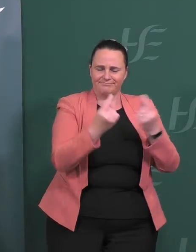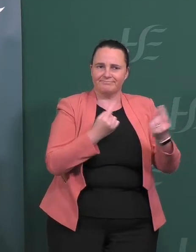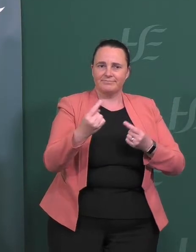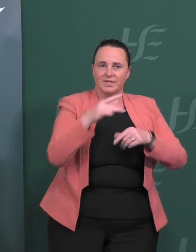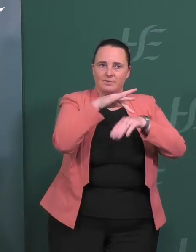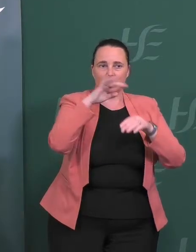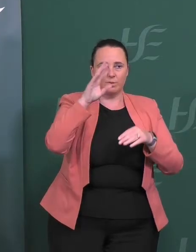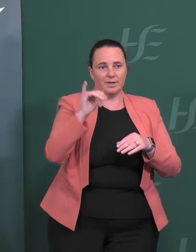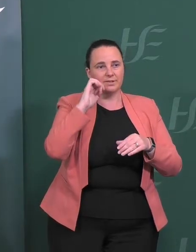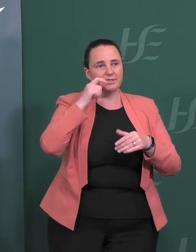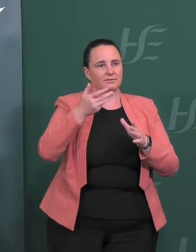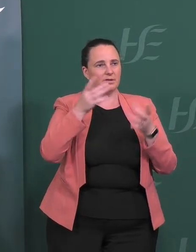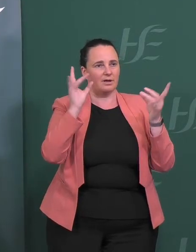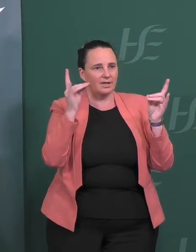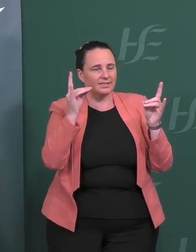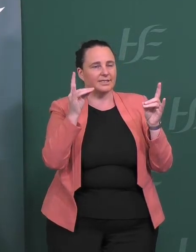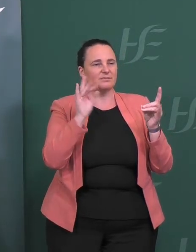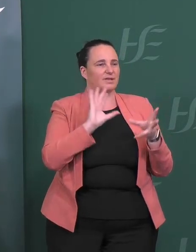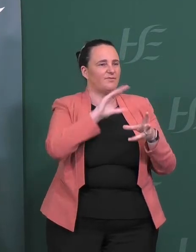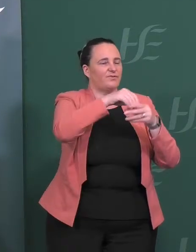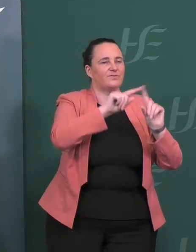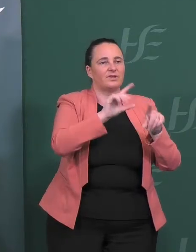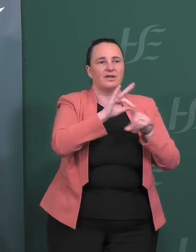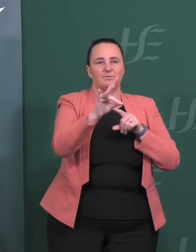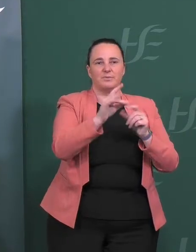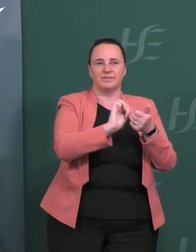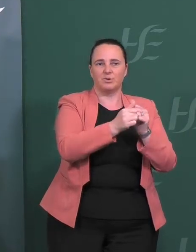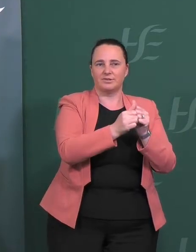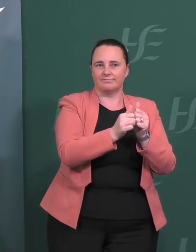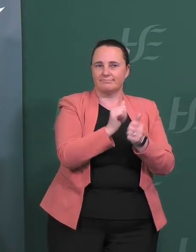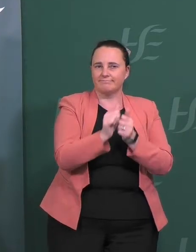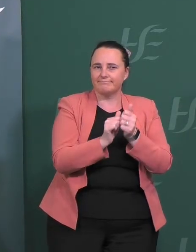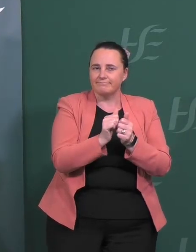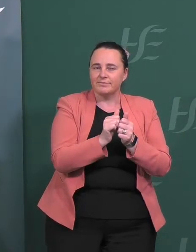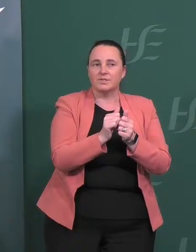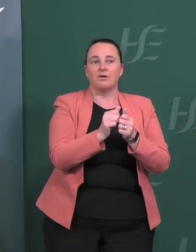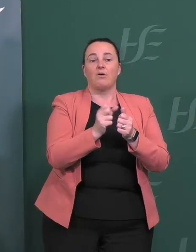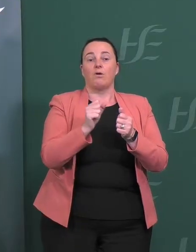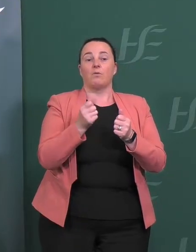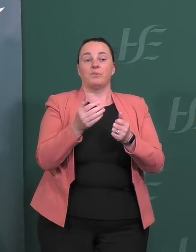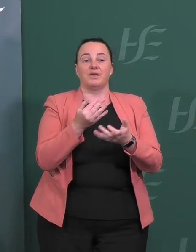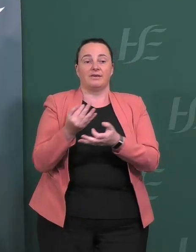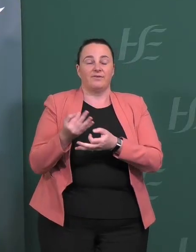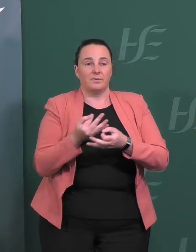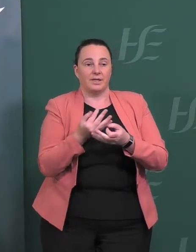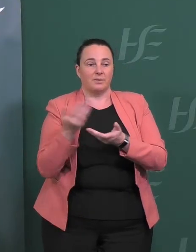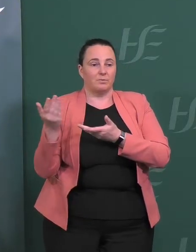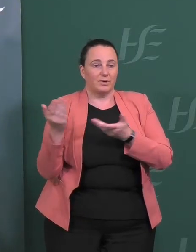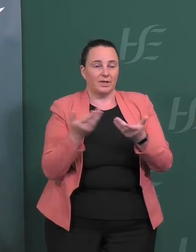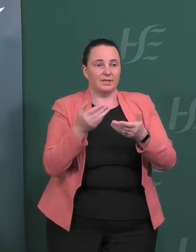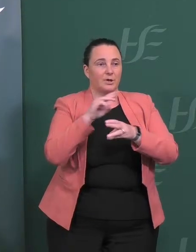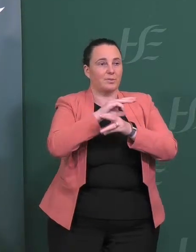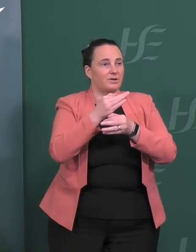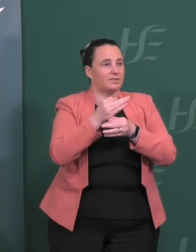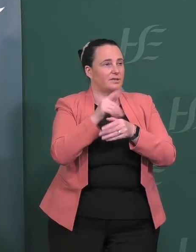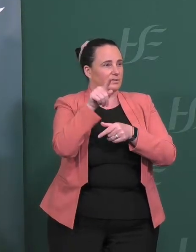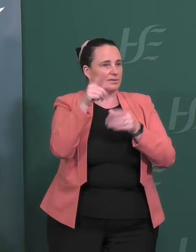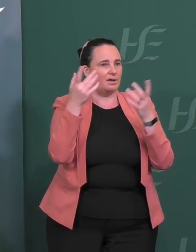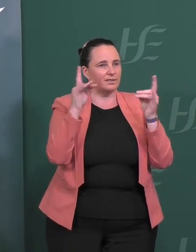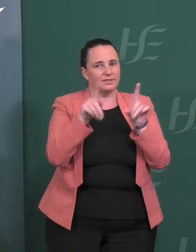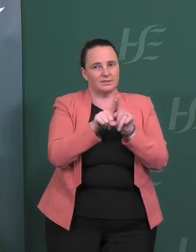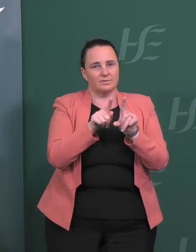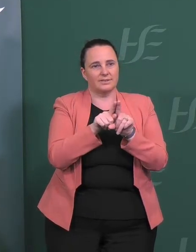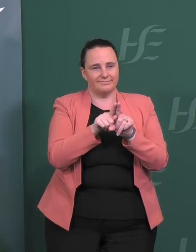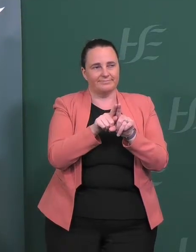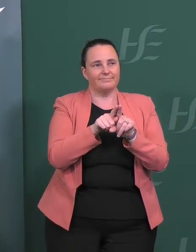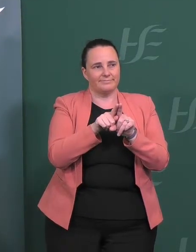on leave and engaged in various activities. And also in many cases, complete families bringing older parents on holidays with them as well. So